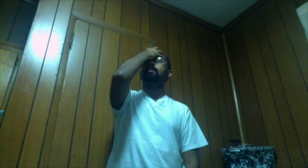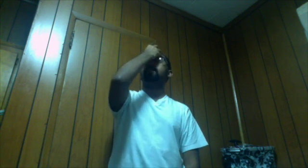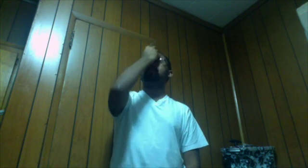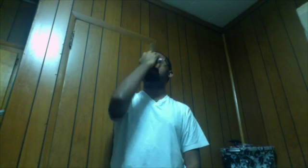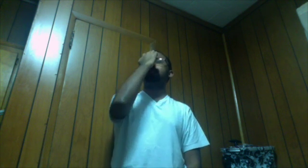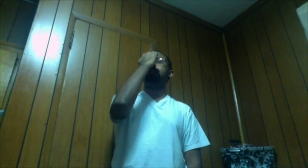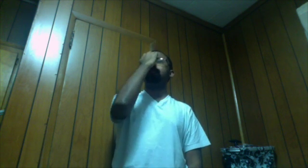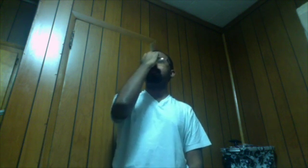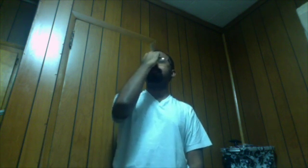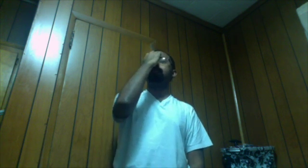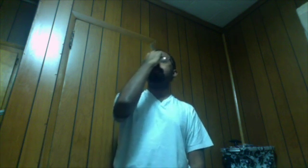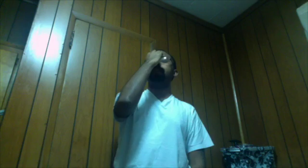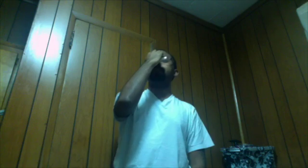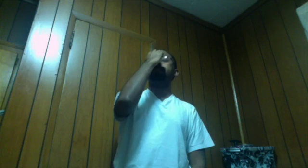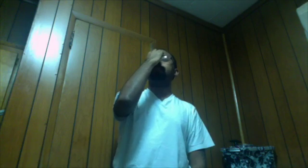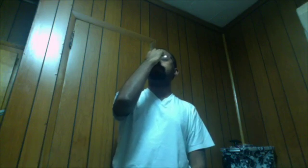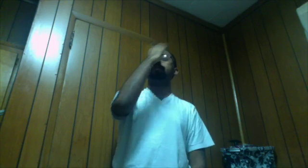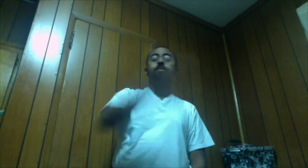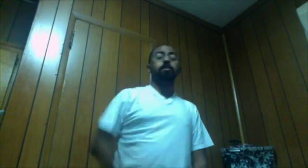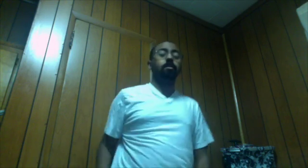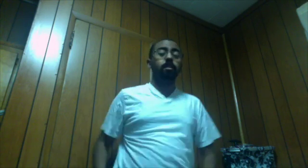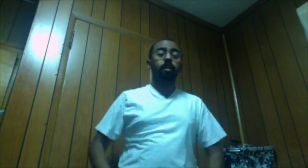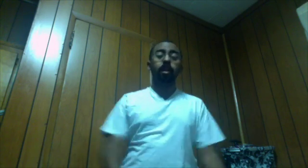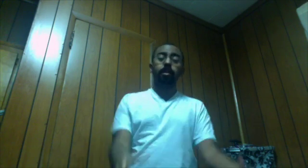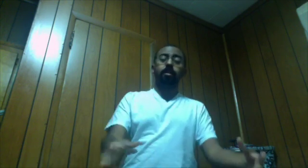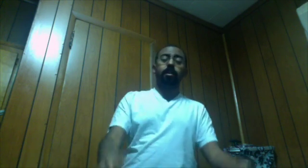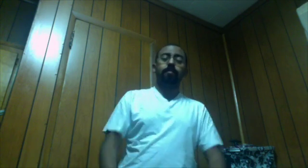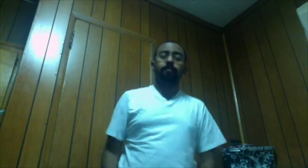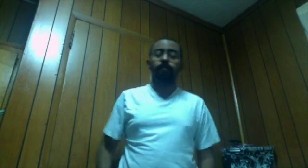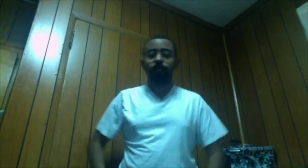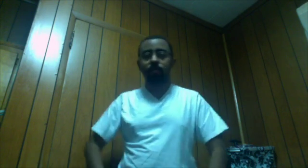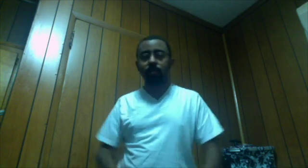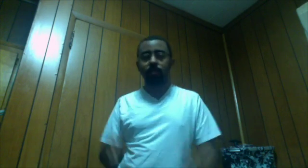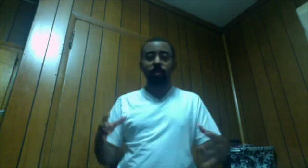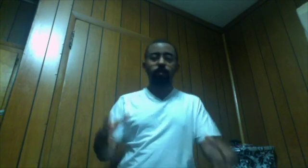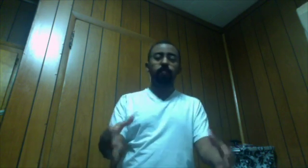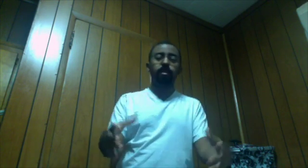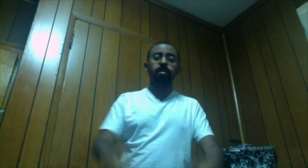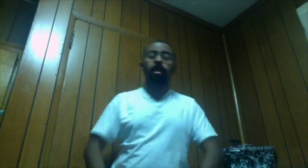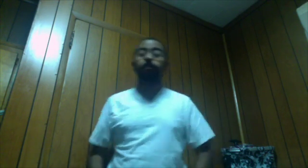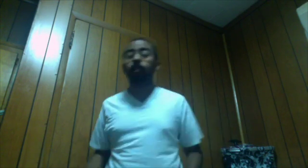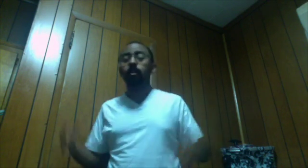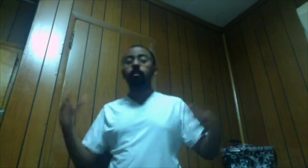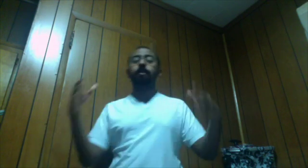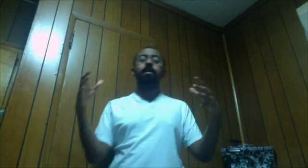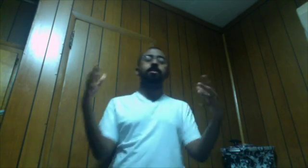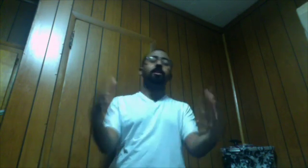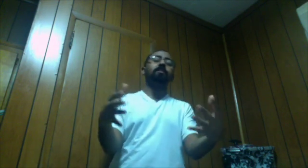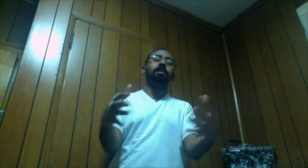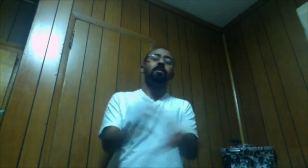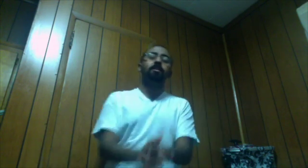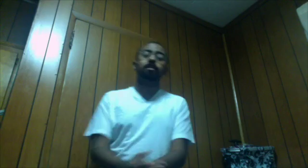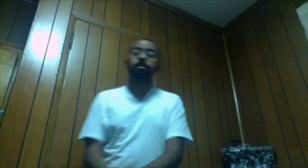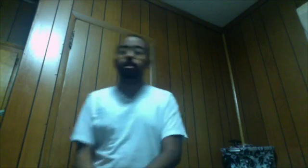The struggles to which I have to endure. Anyway, only got 12 minutes left. Hopefully I can talk about all the 10 of